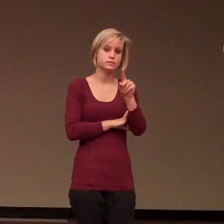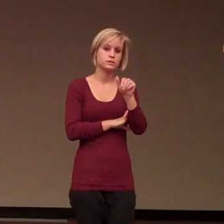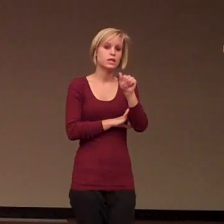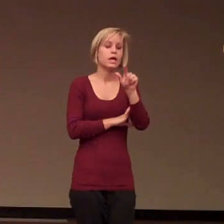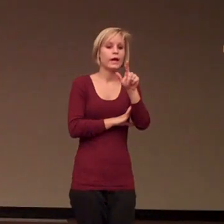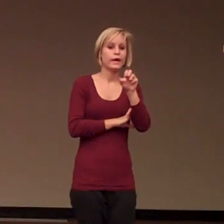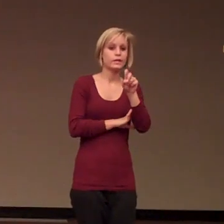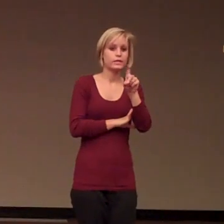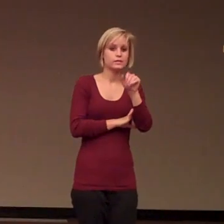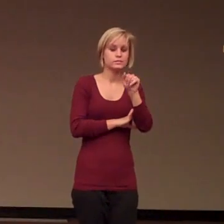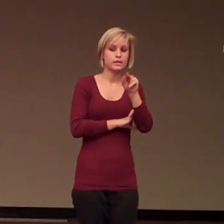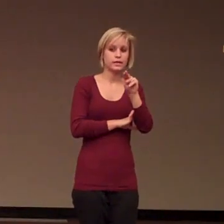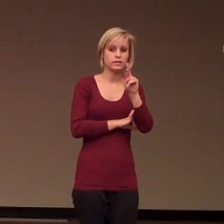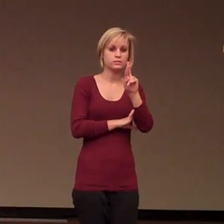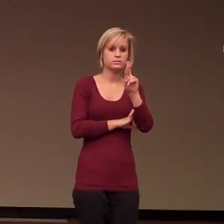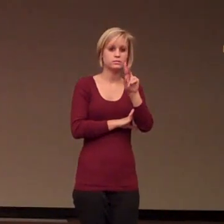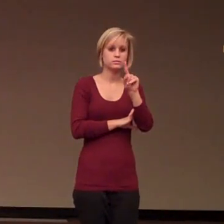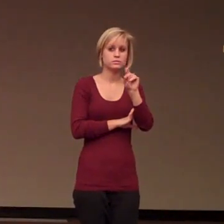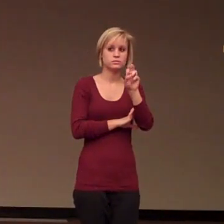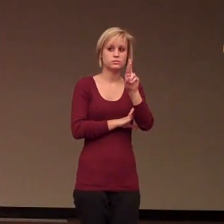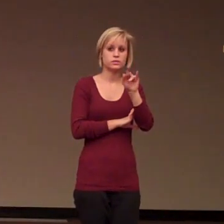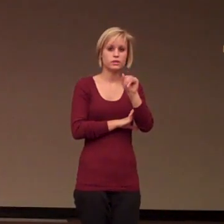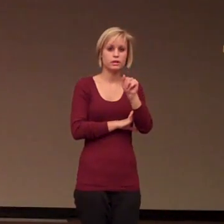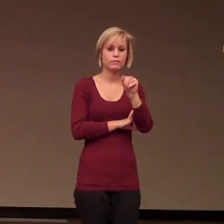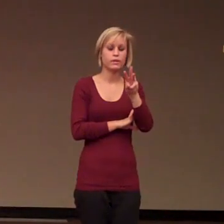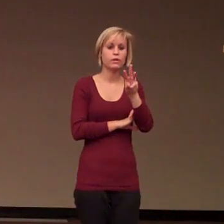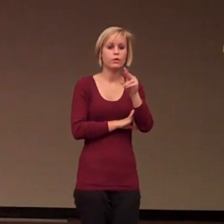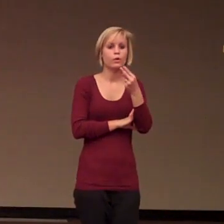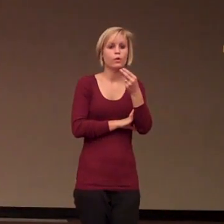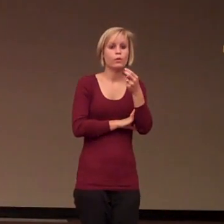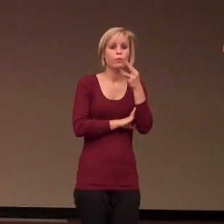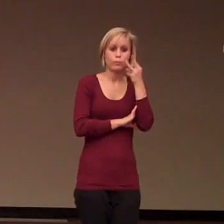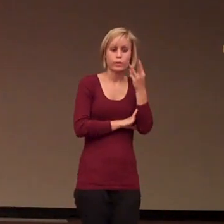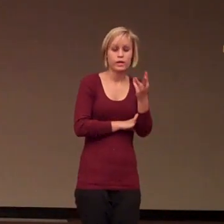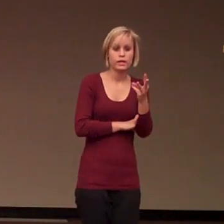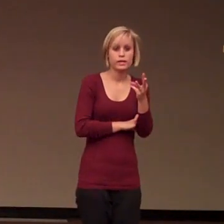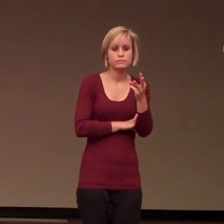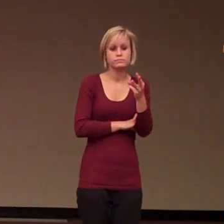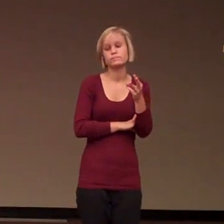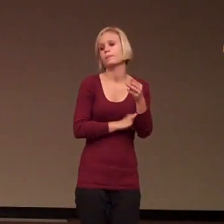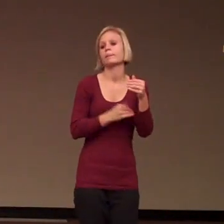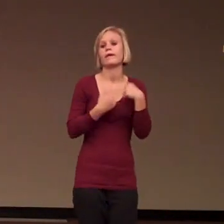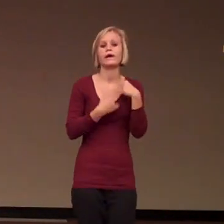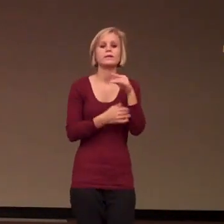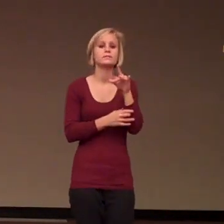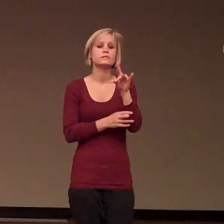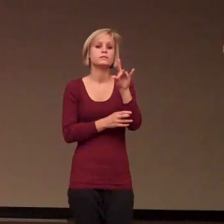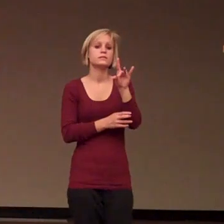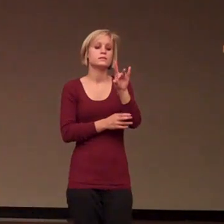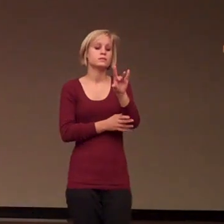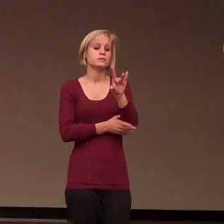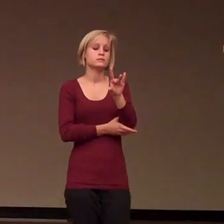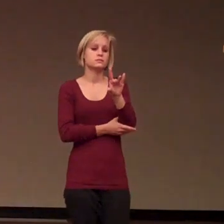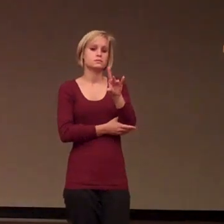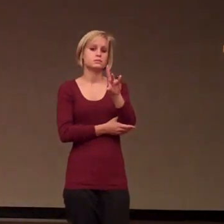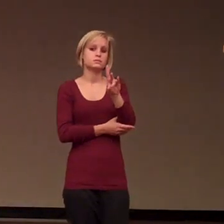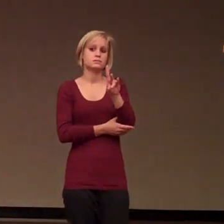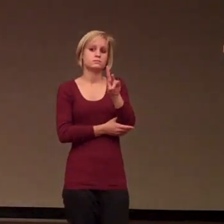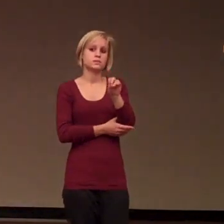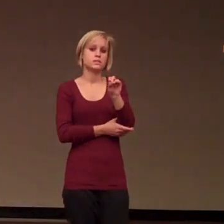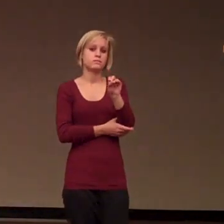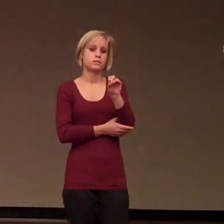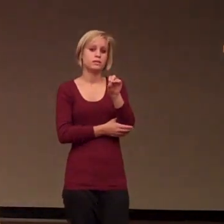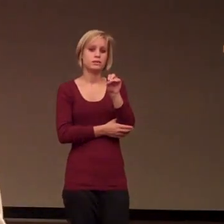which was 74th. Wheeling in 1860 had several thousand people more than Alexandria, Virginia.